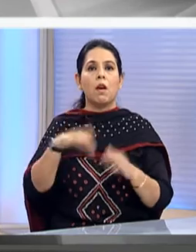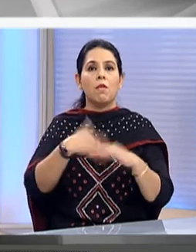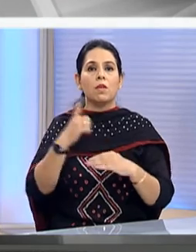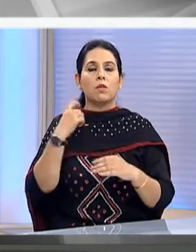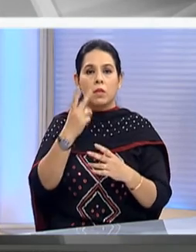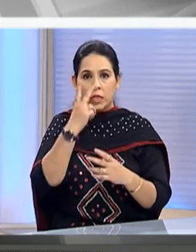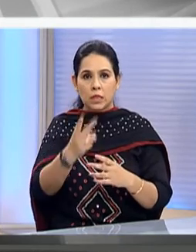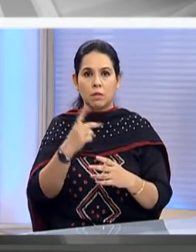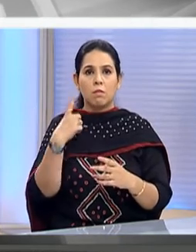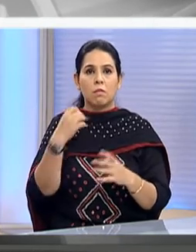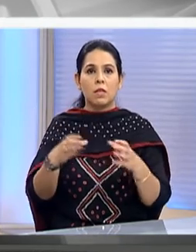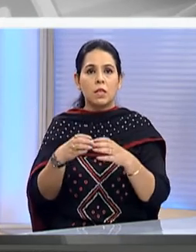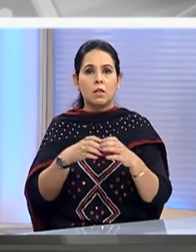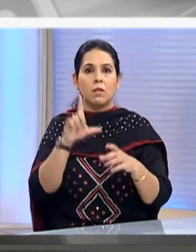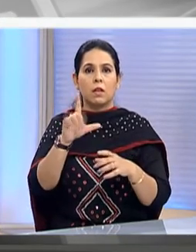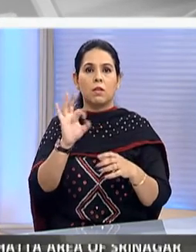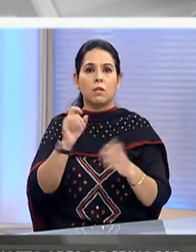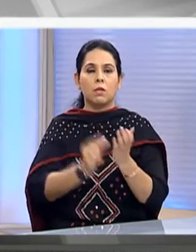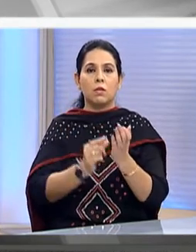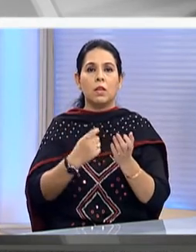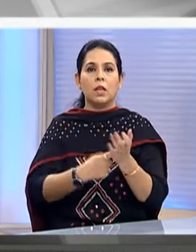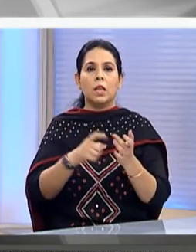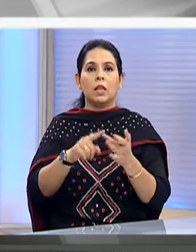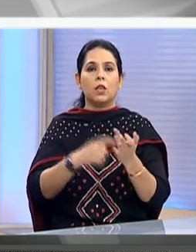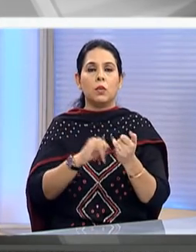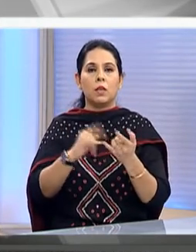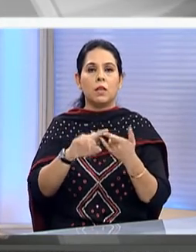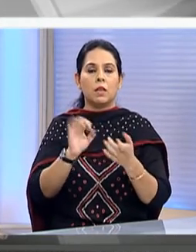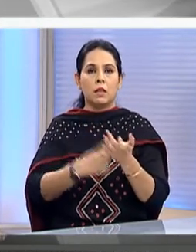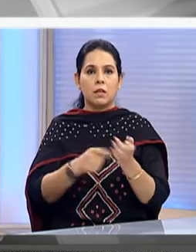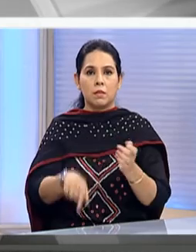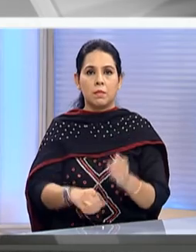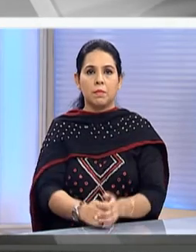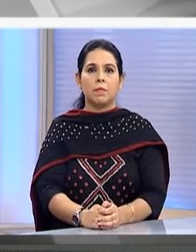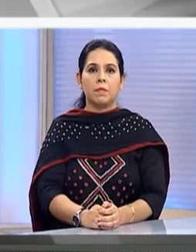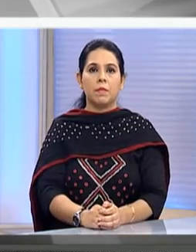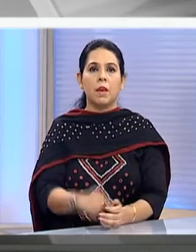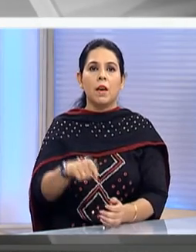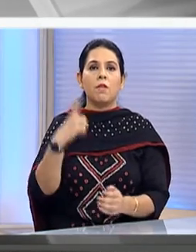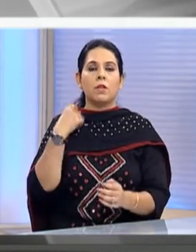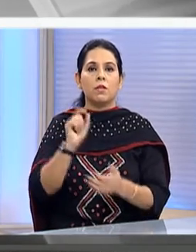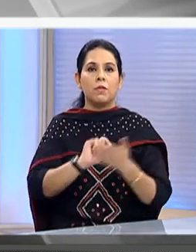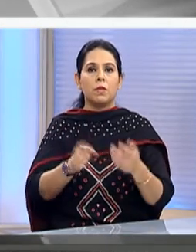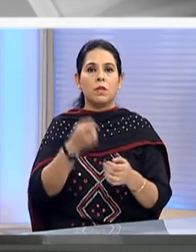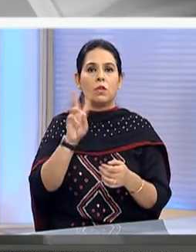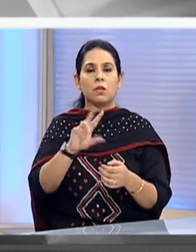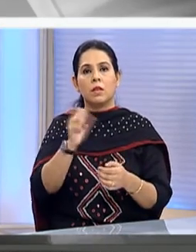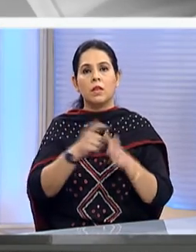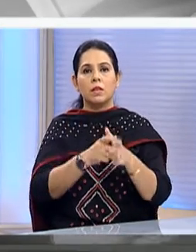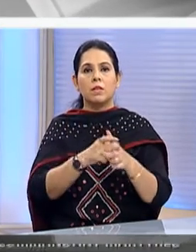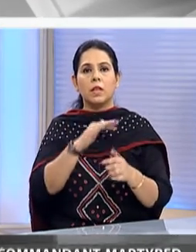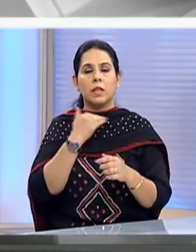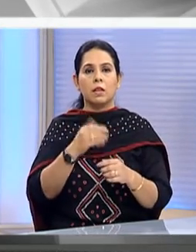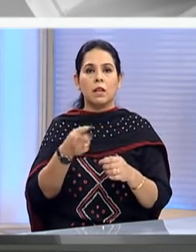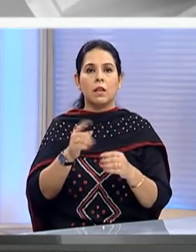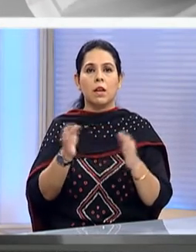soldiers spotted a group of militants near the line of control in the Uri sector. 1 security officer and 2 terrorists